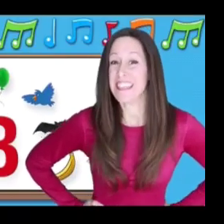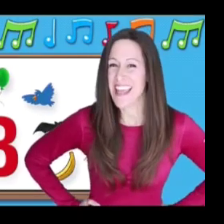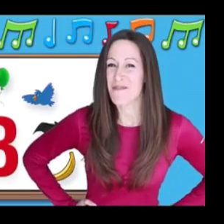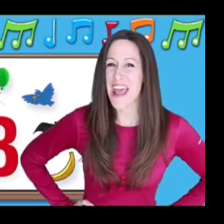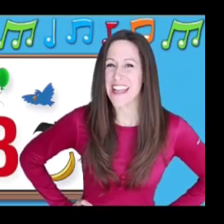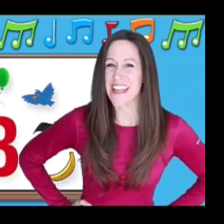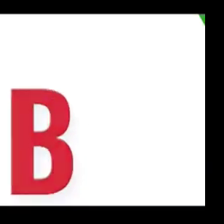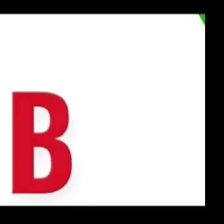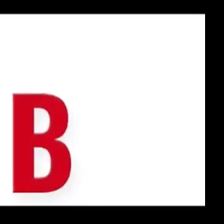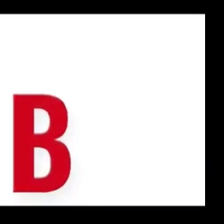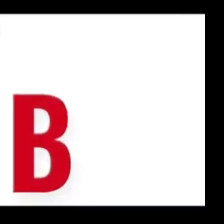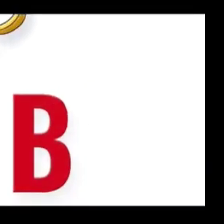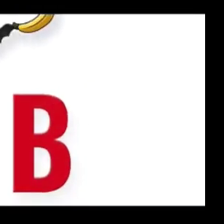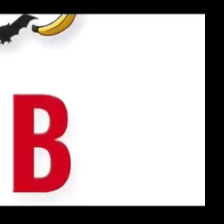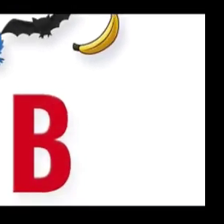Get ready.